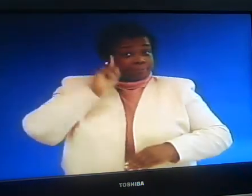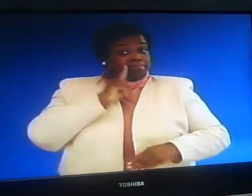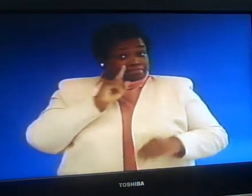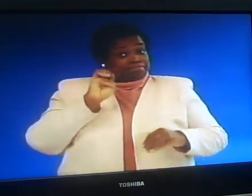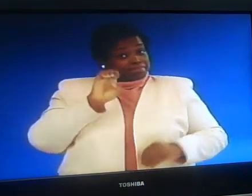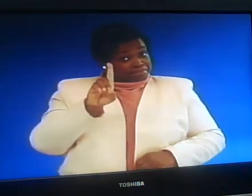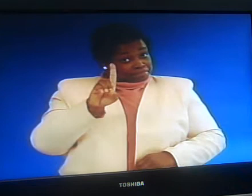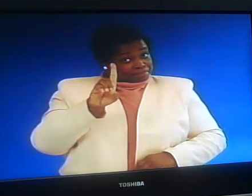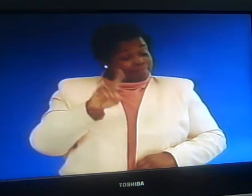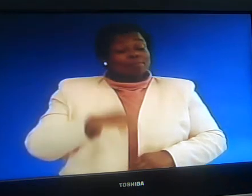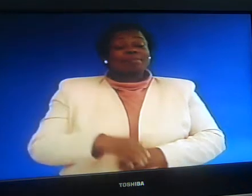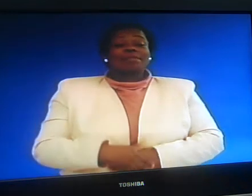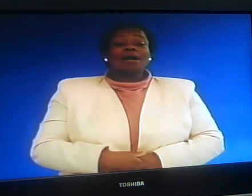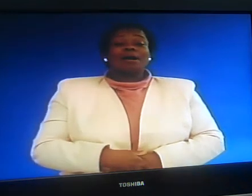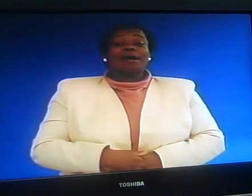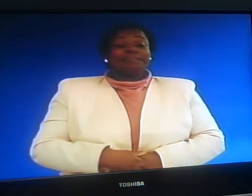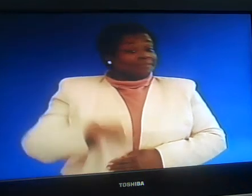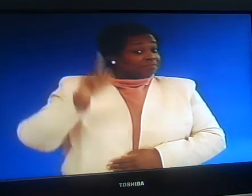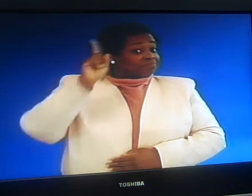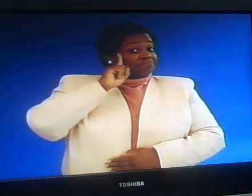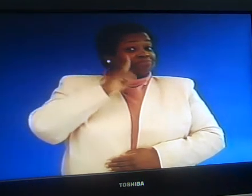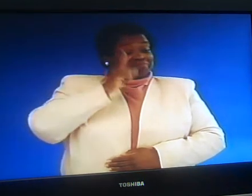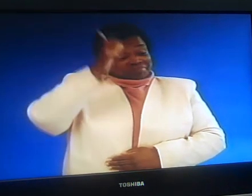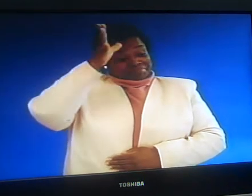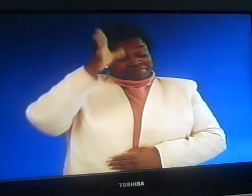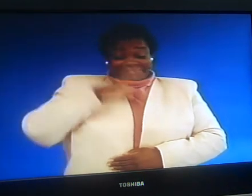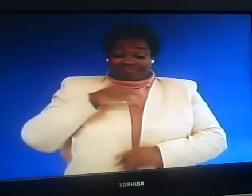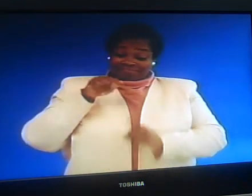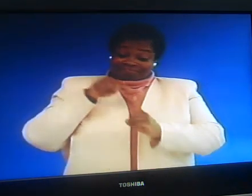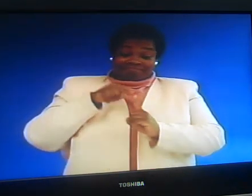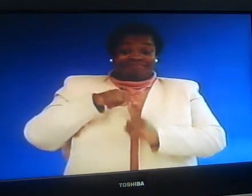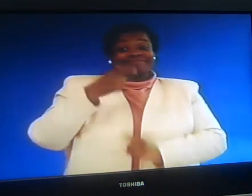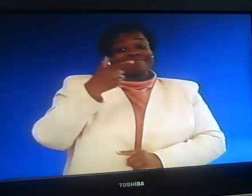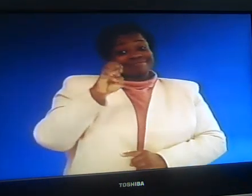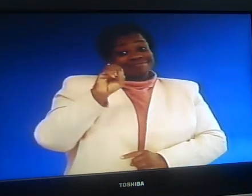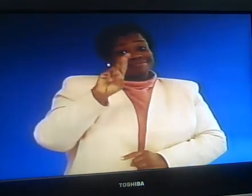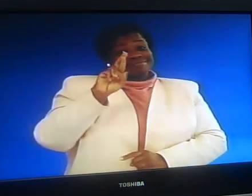and powerful man in the deaf community. He had a deaf wife.